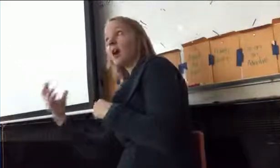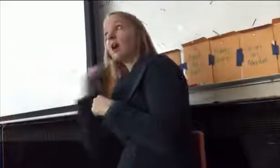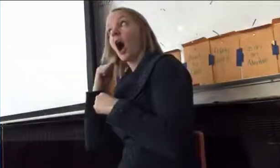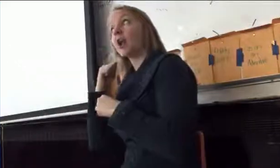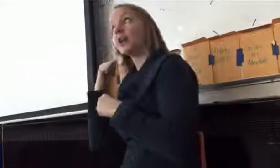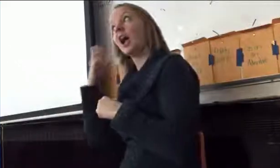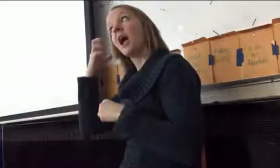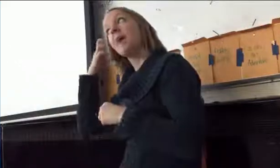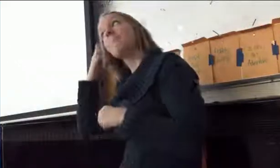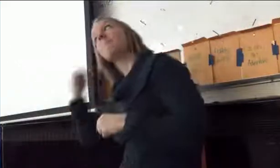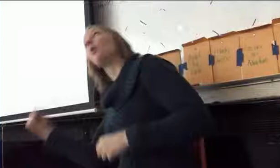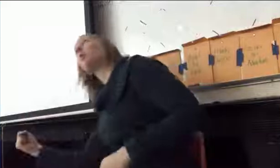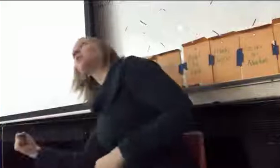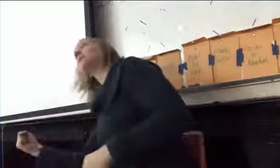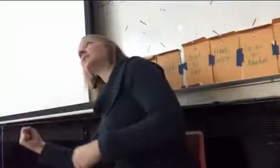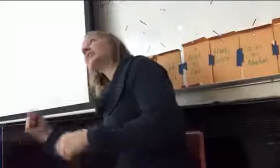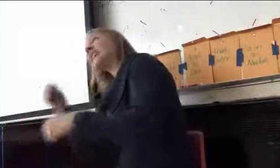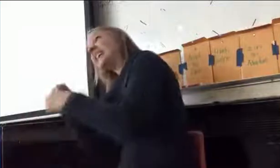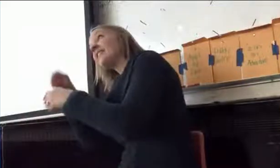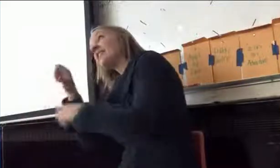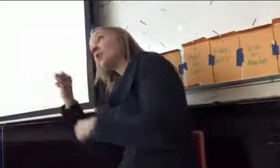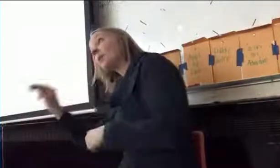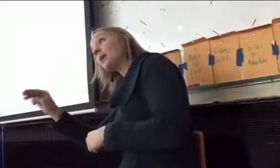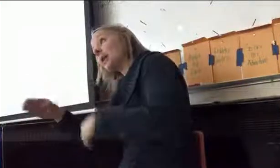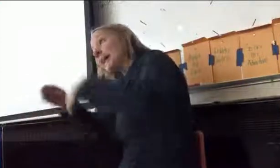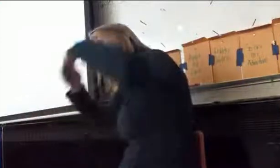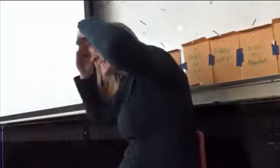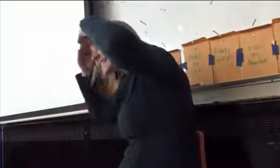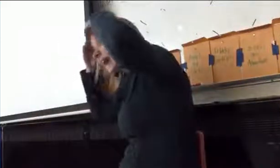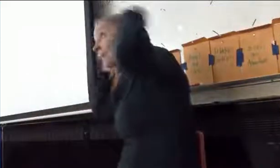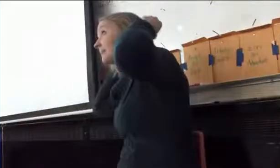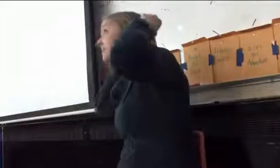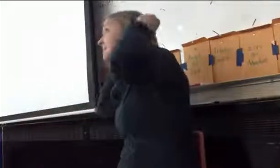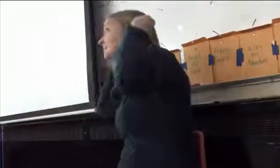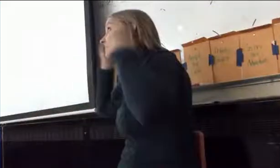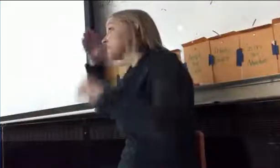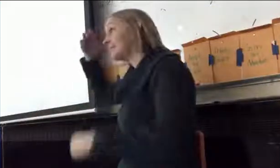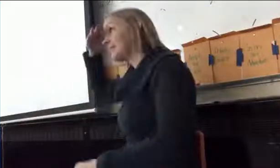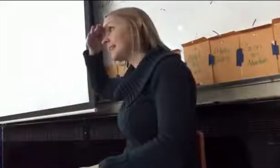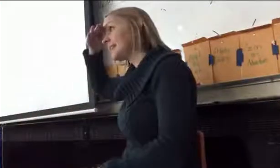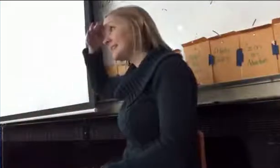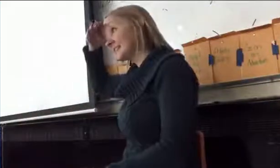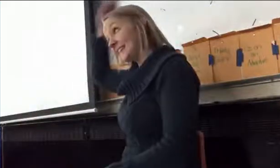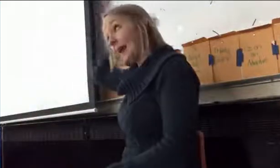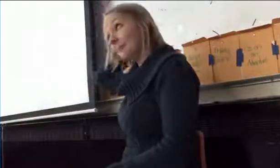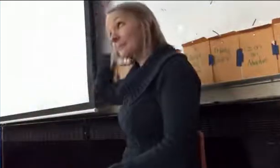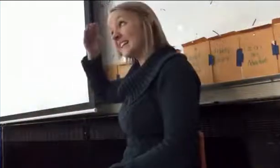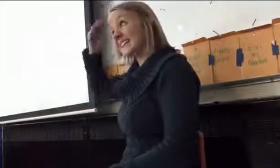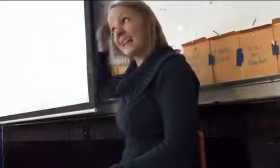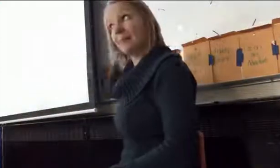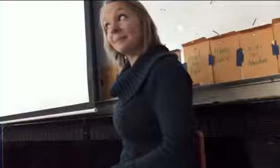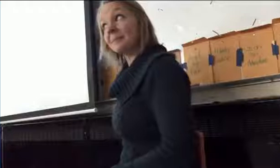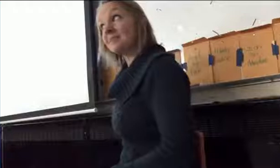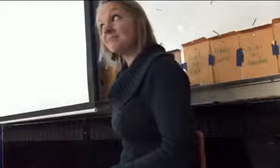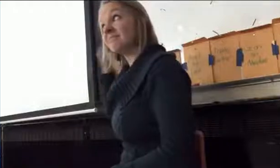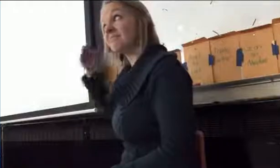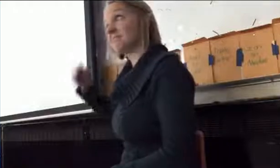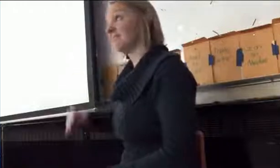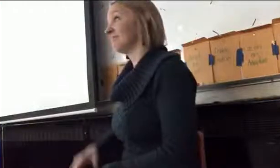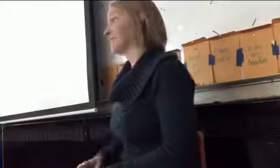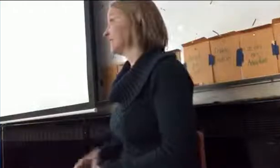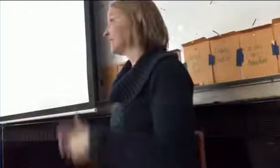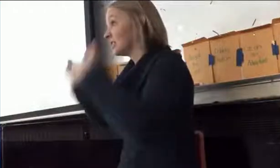hair and pulled her into the loom. It scalped her from right about here all the way up to right about here on your